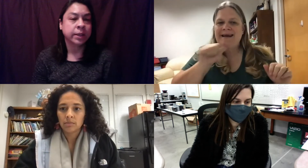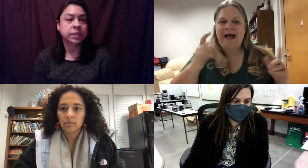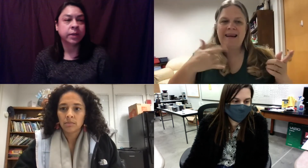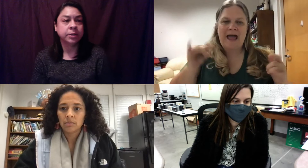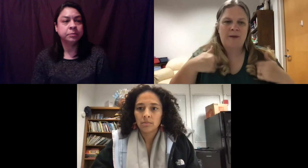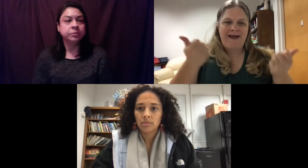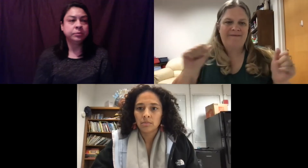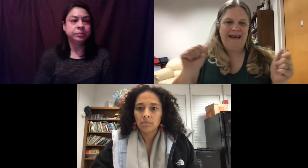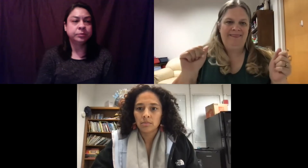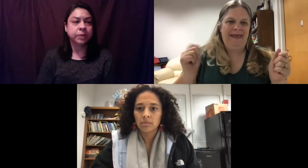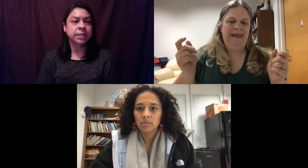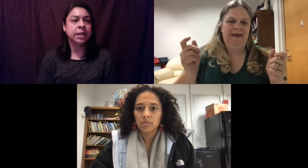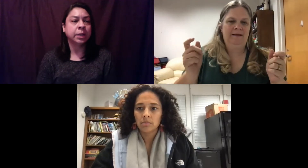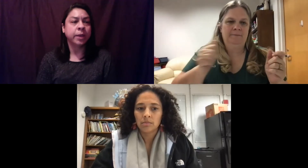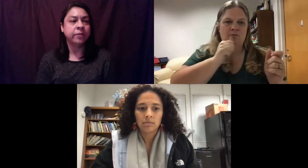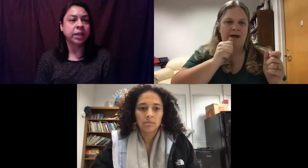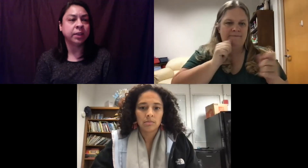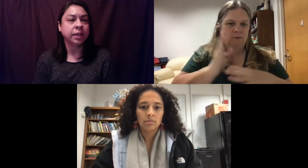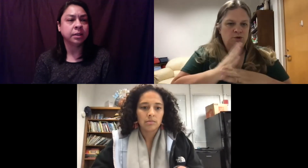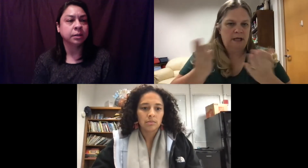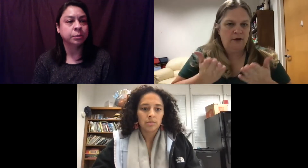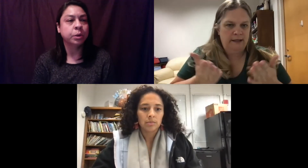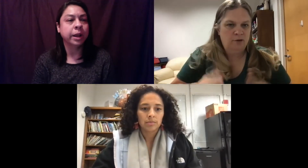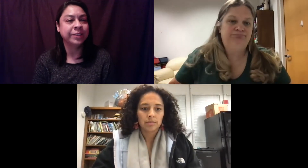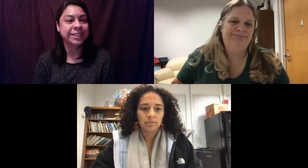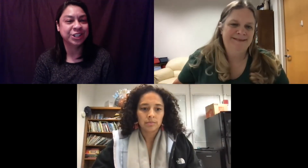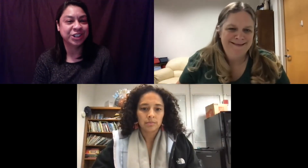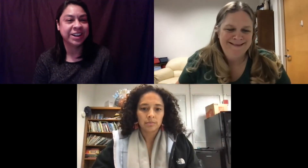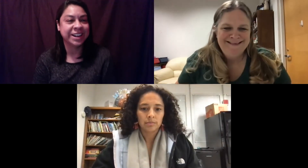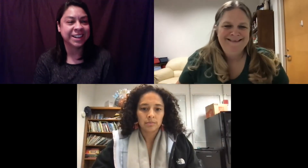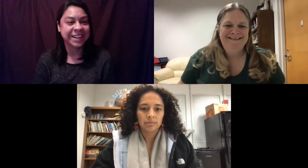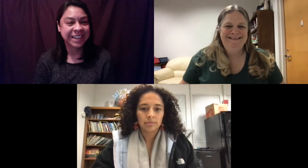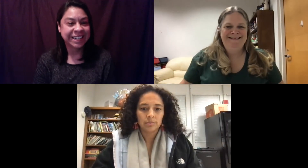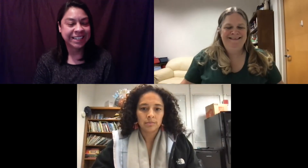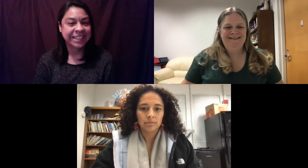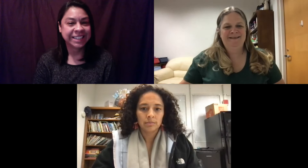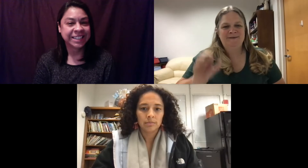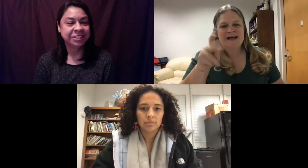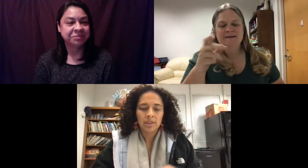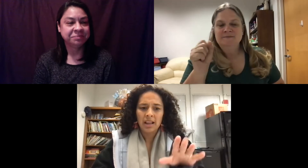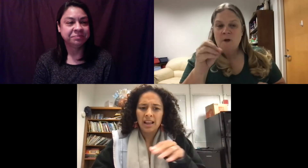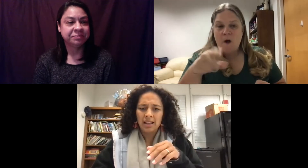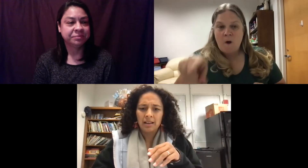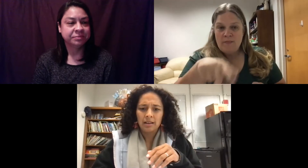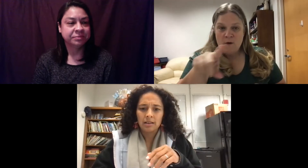Okay, that's fine. It's not like we have anything private to share here.